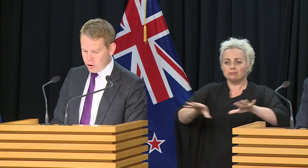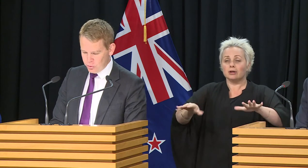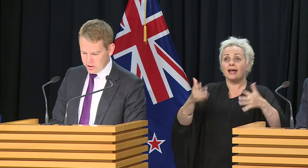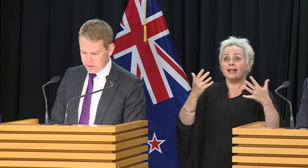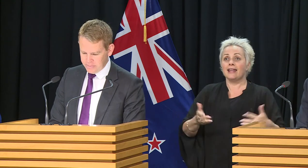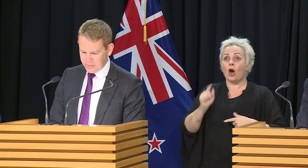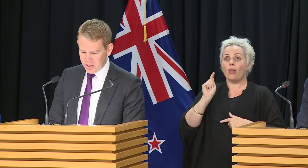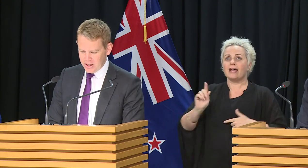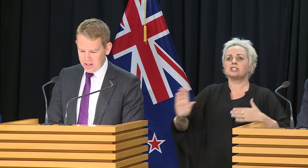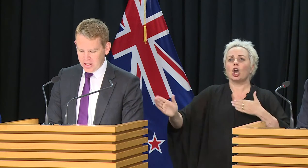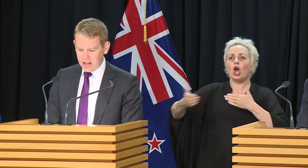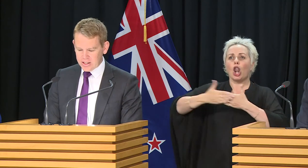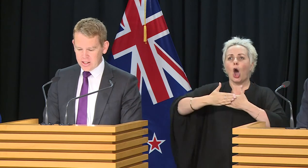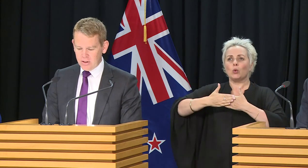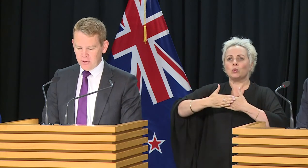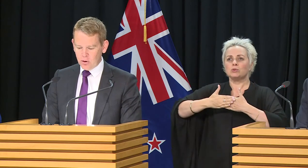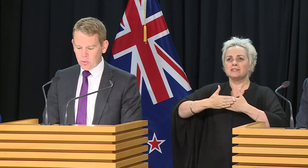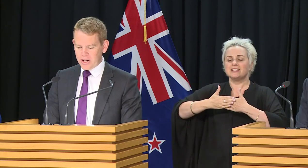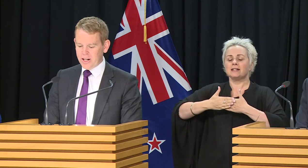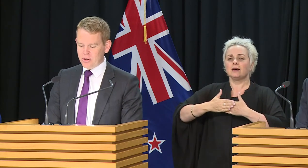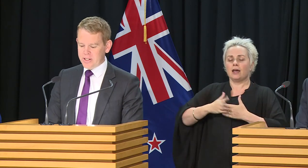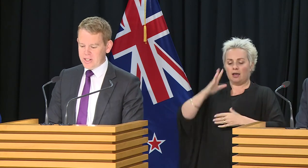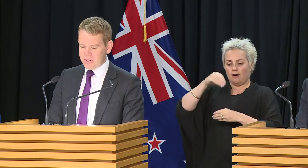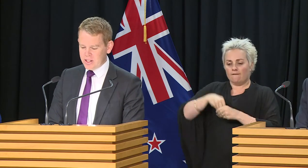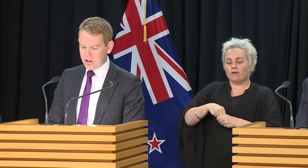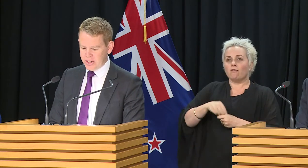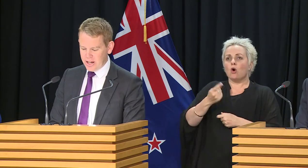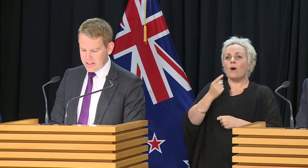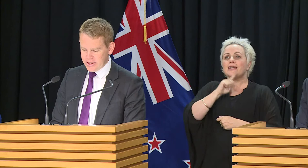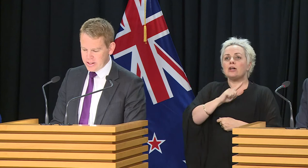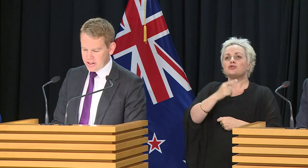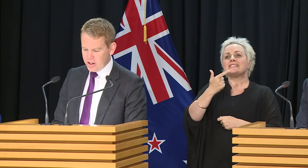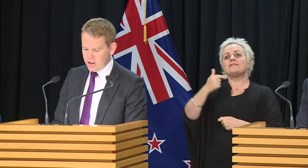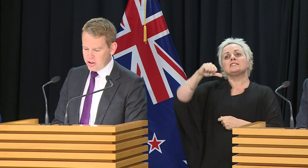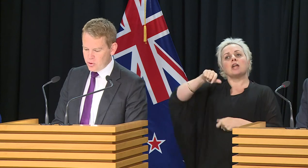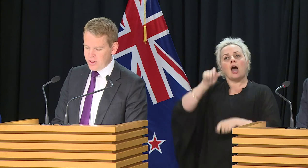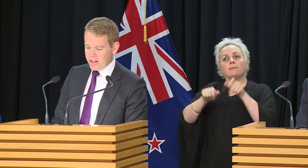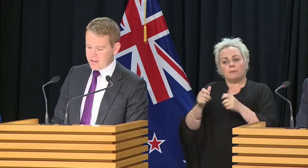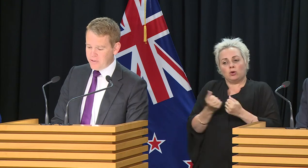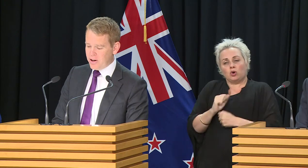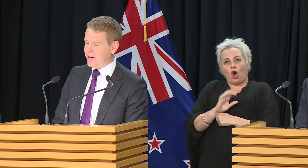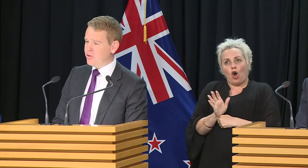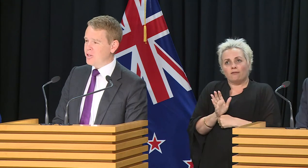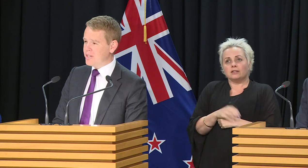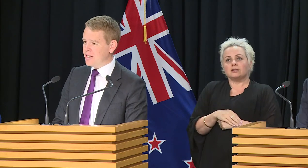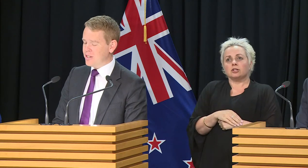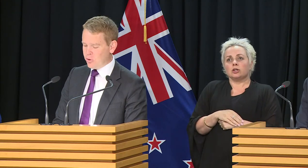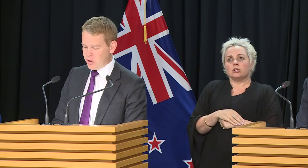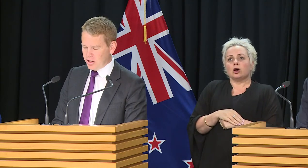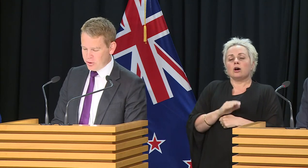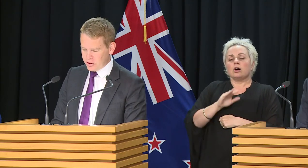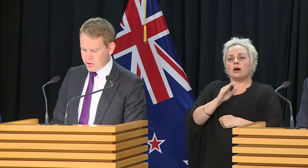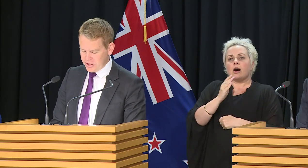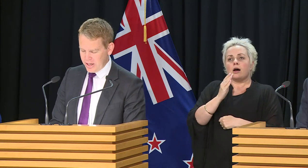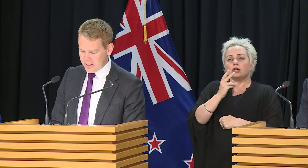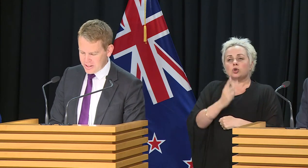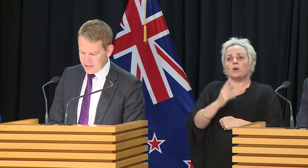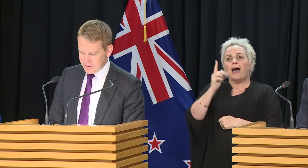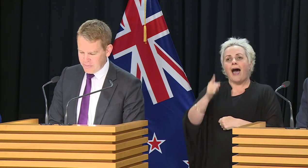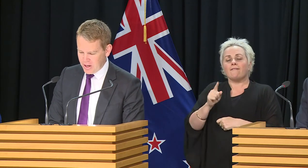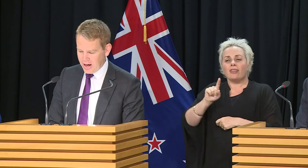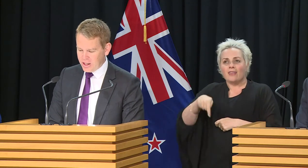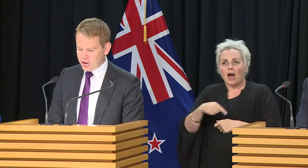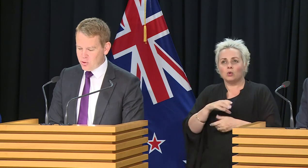is now closed. The cluster involved 179 cases, 2,563 close